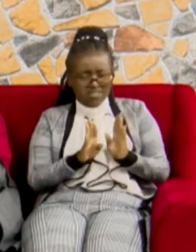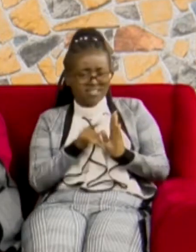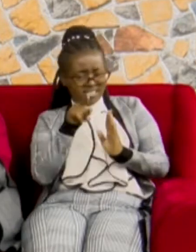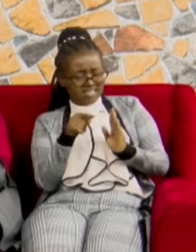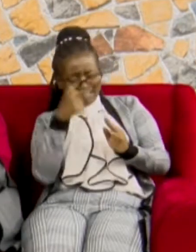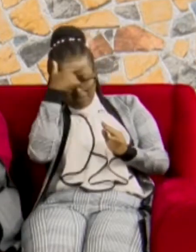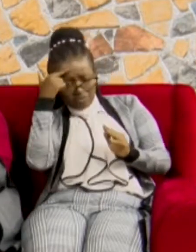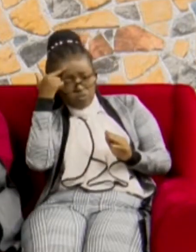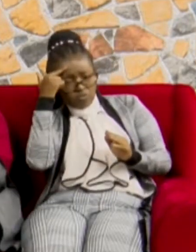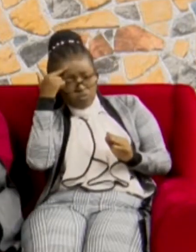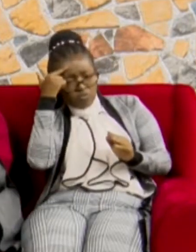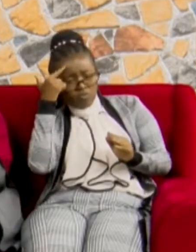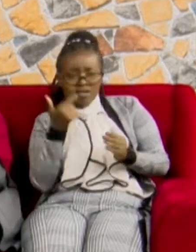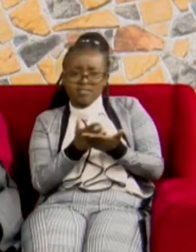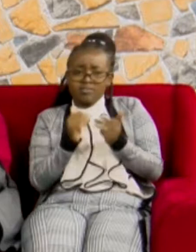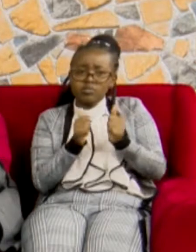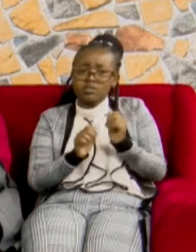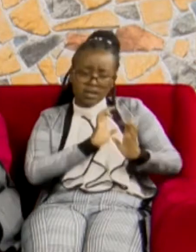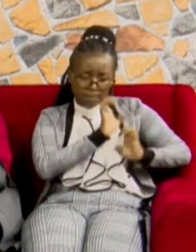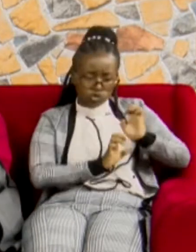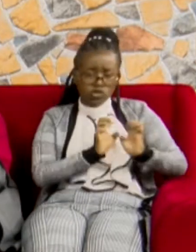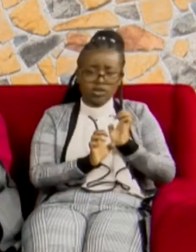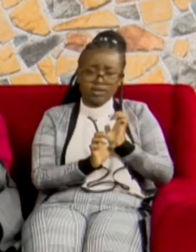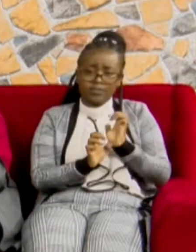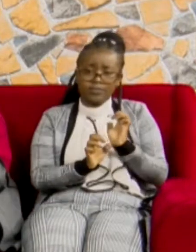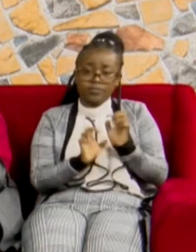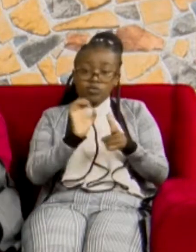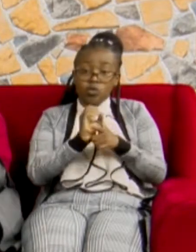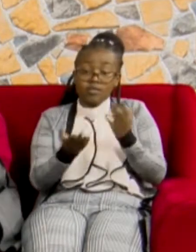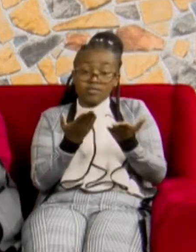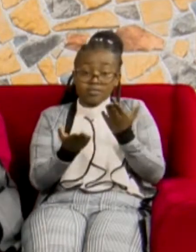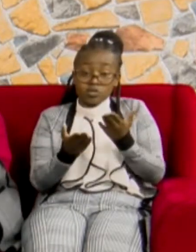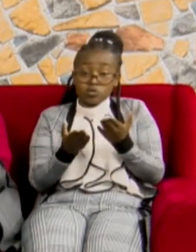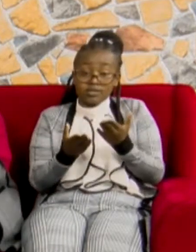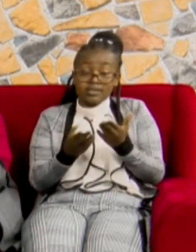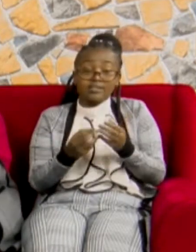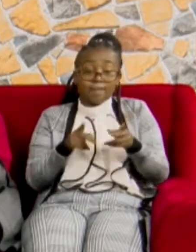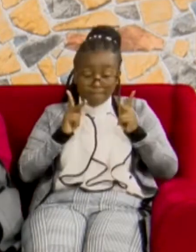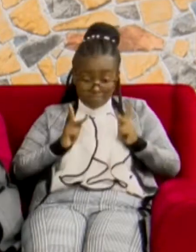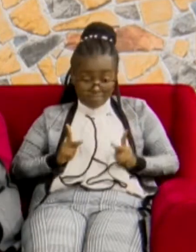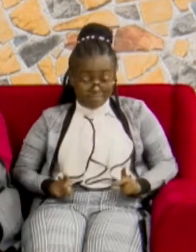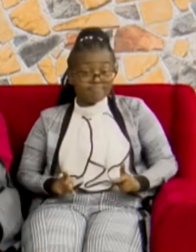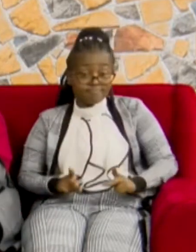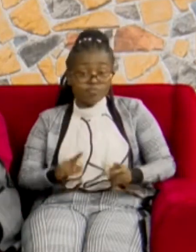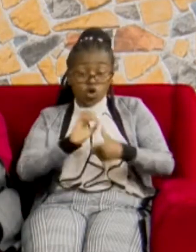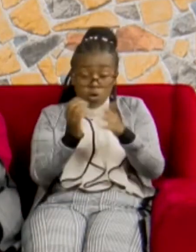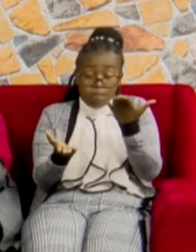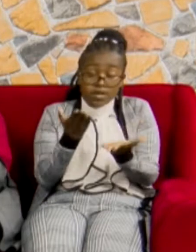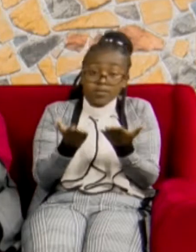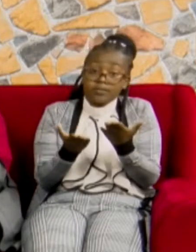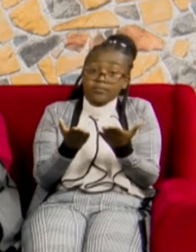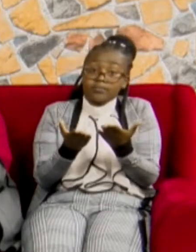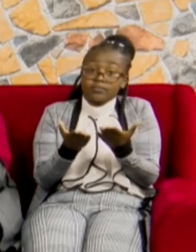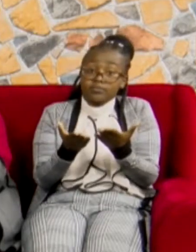it because there is something emotionally that's irritating them? Is it something that's physically that's irritating them, or is it